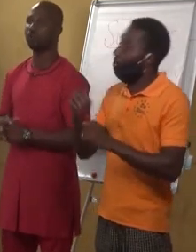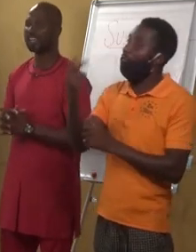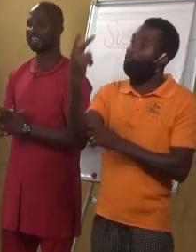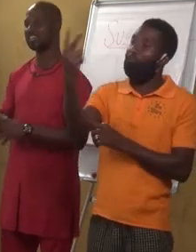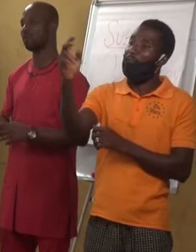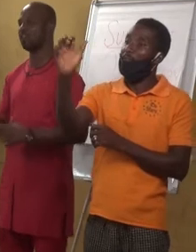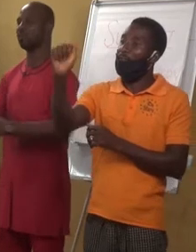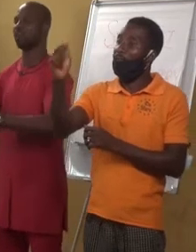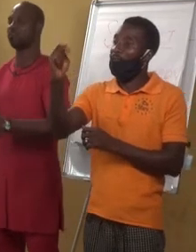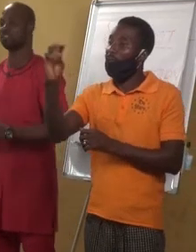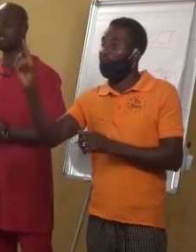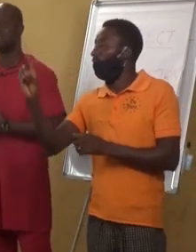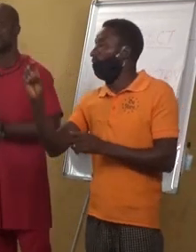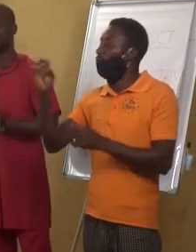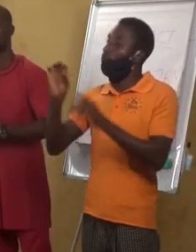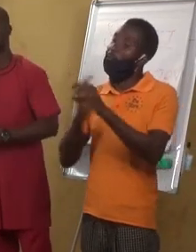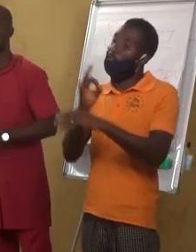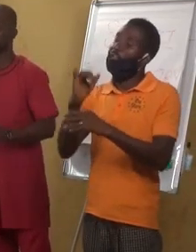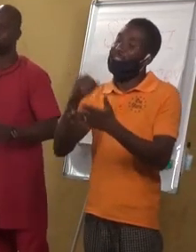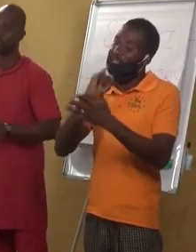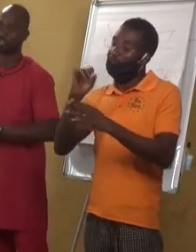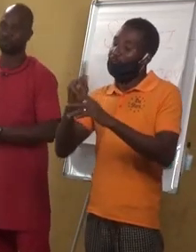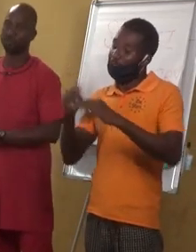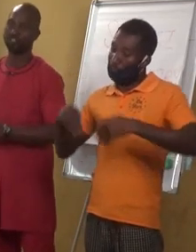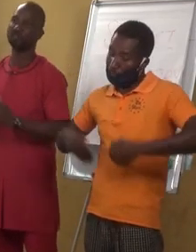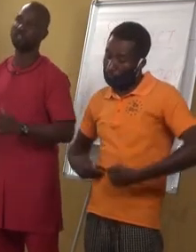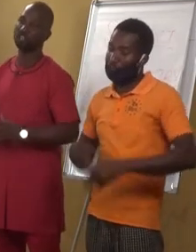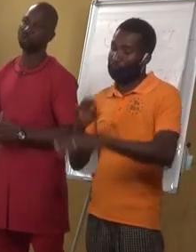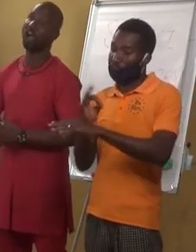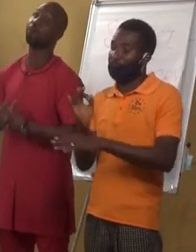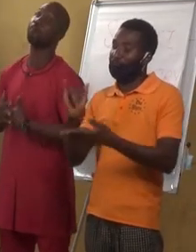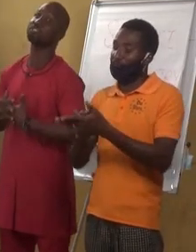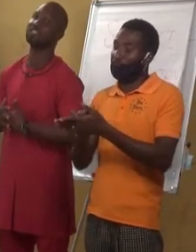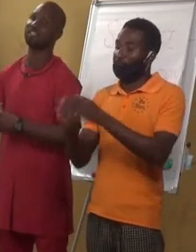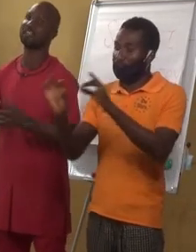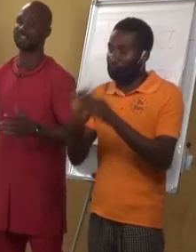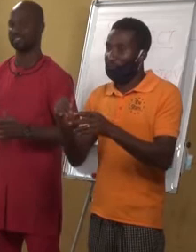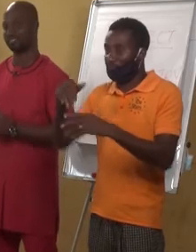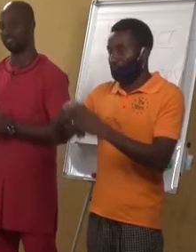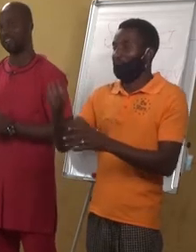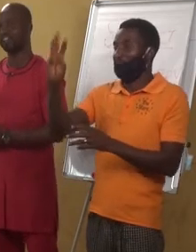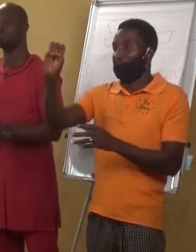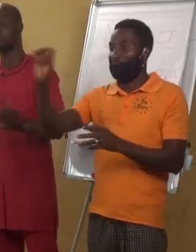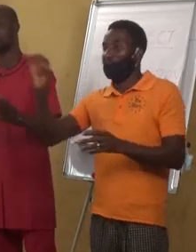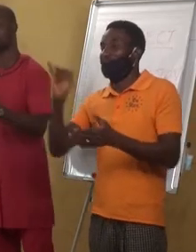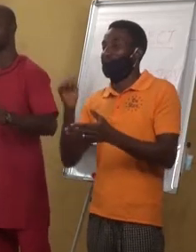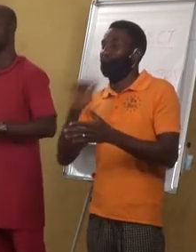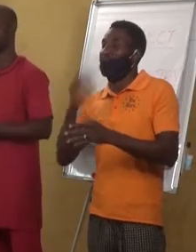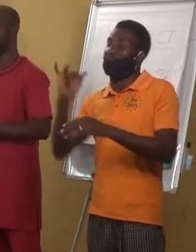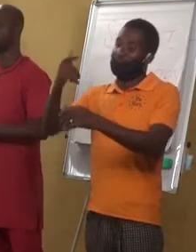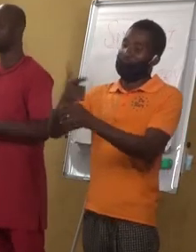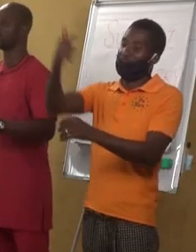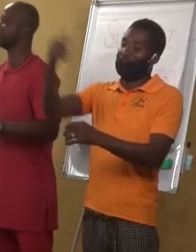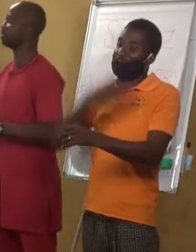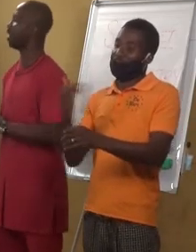is a weak intermolecular forces that exist between molecules. These molecules are mostly gases, and they must be close